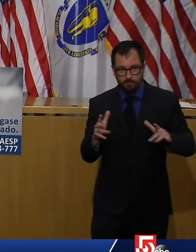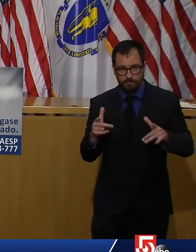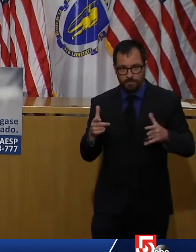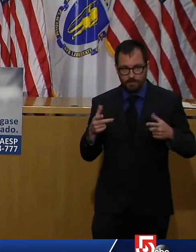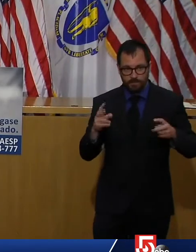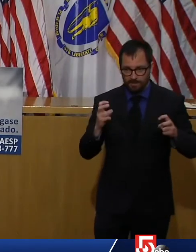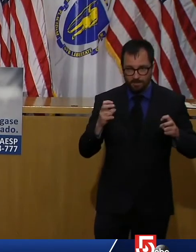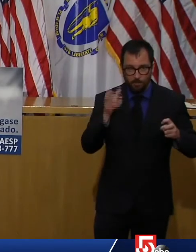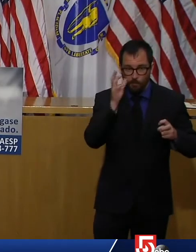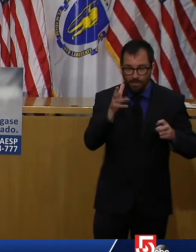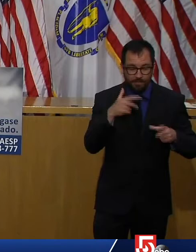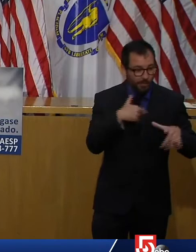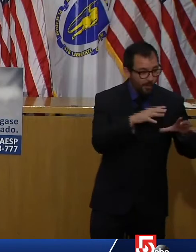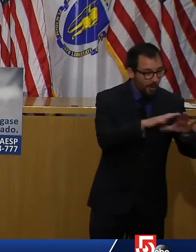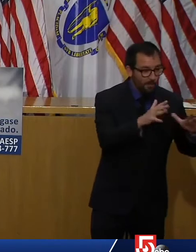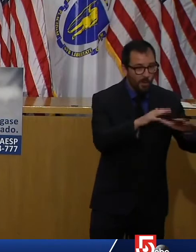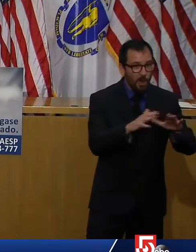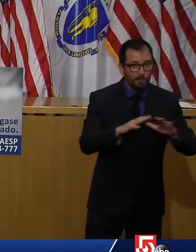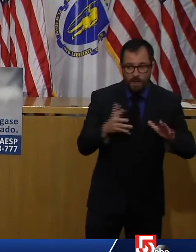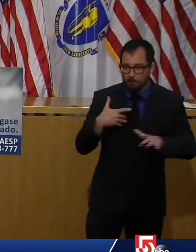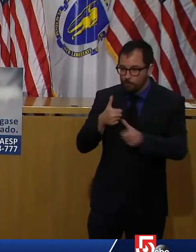this program up,